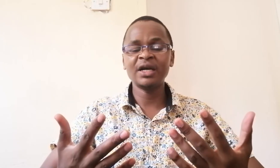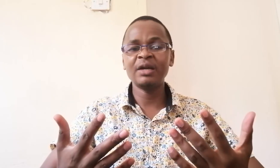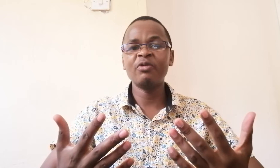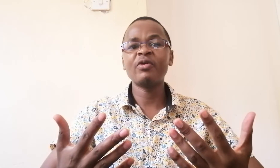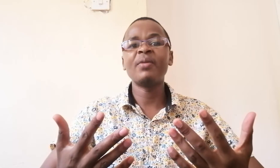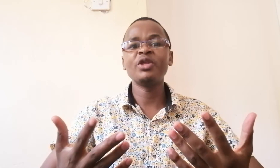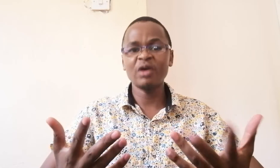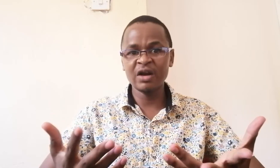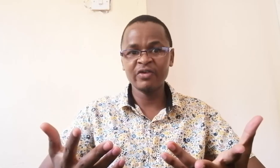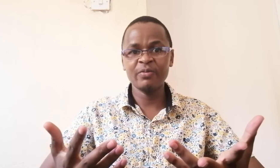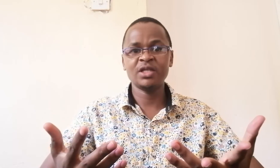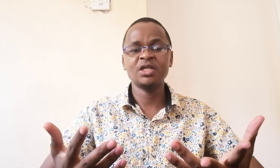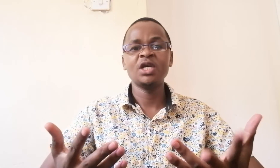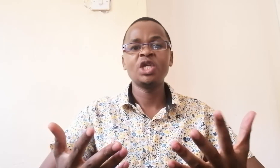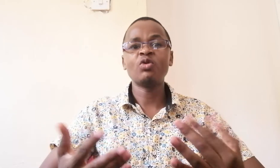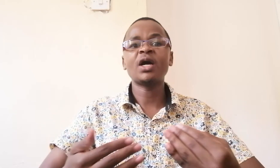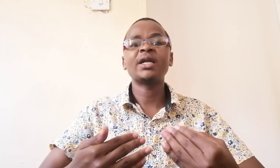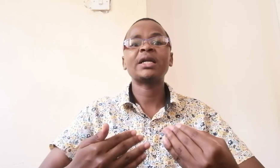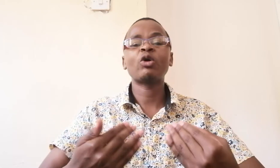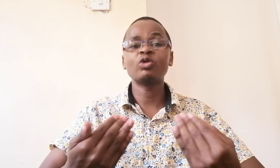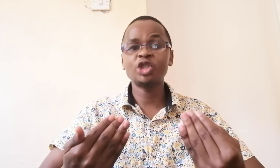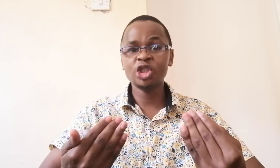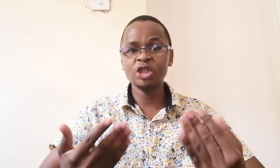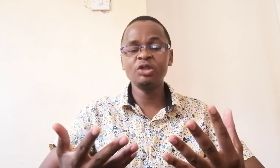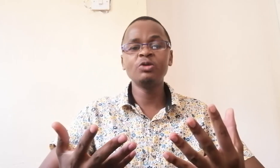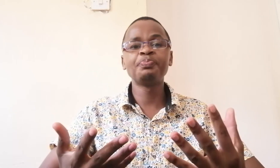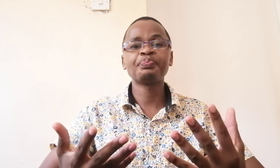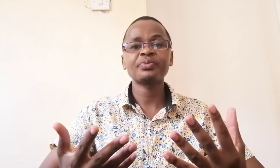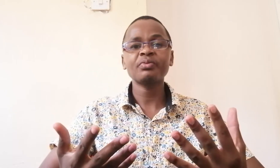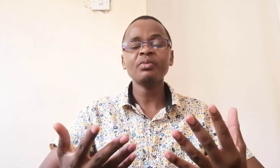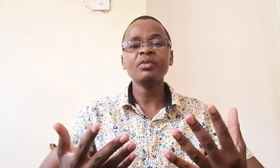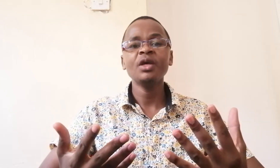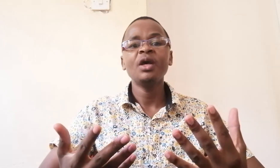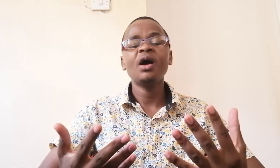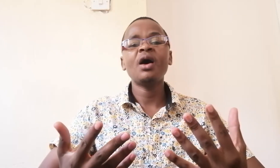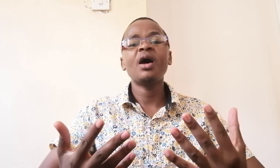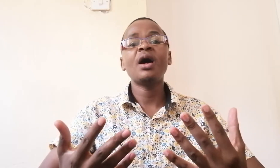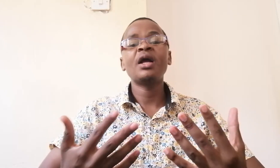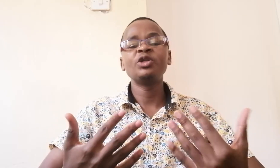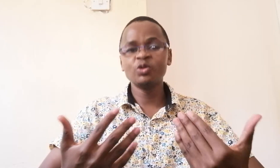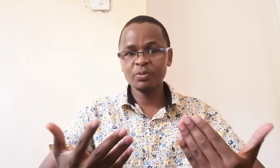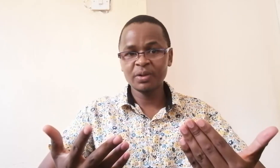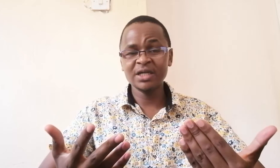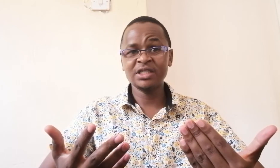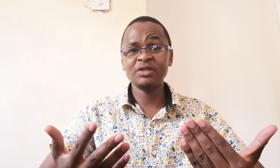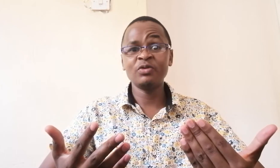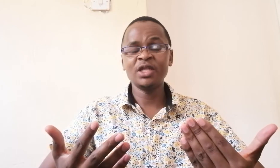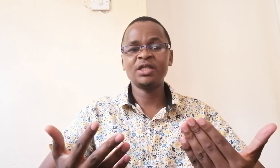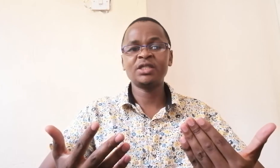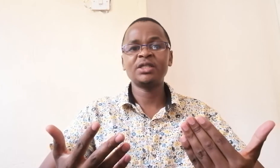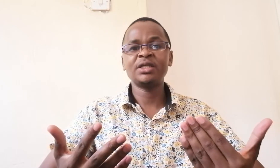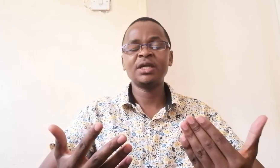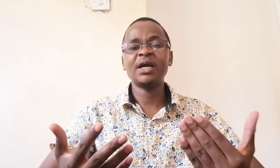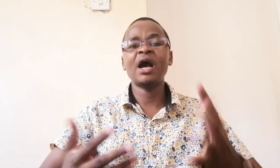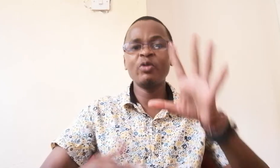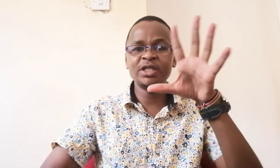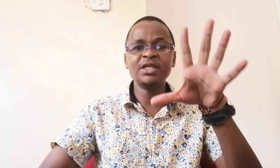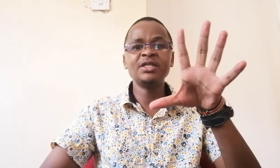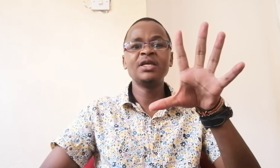diagram of a manual alphabet. You can continue doing practices with it, how it is,